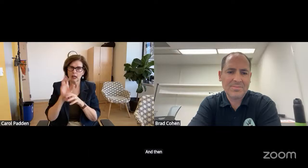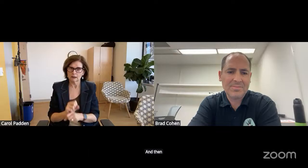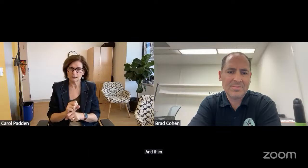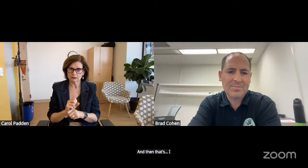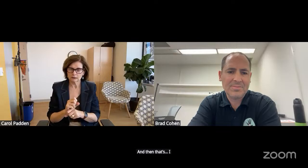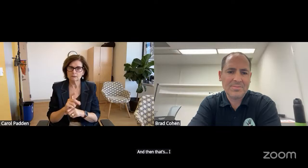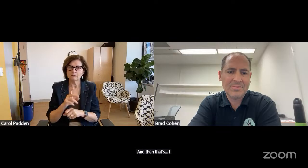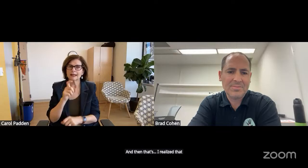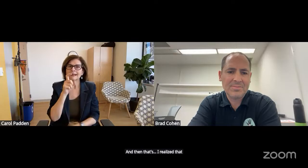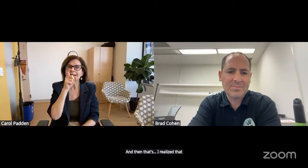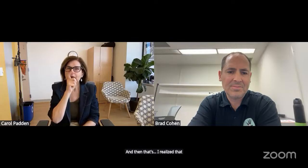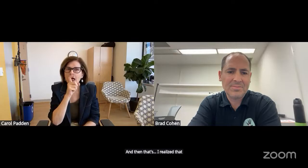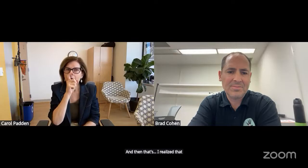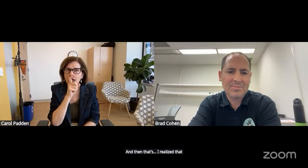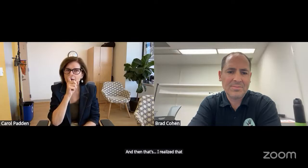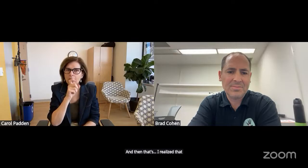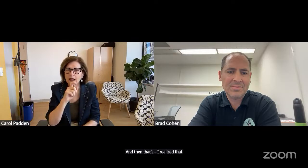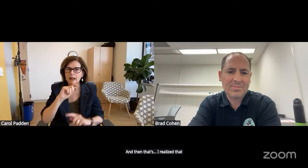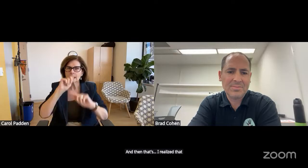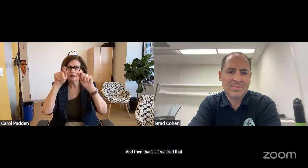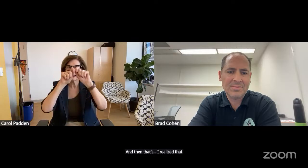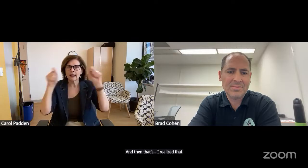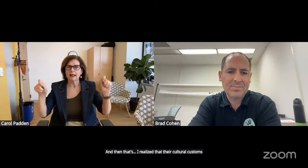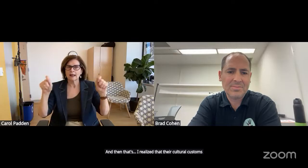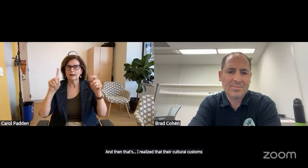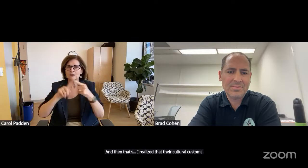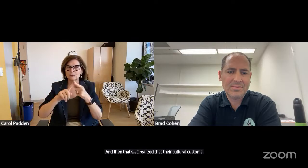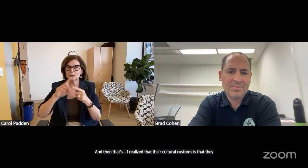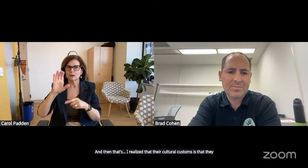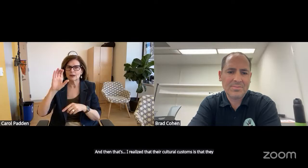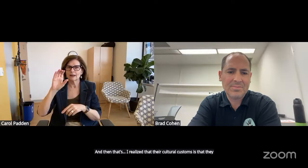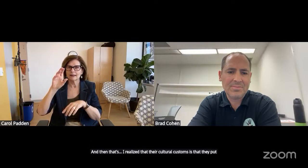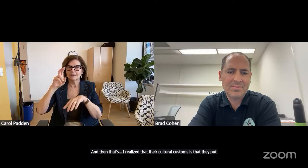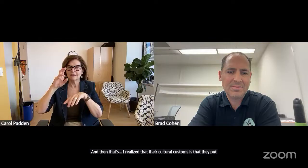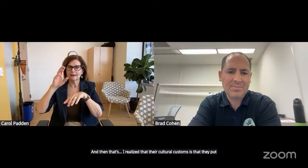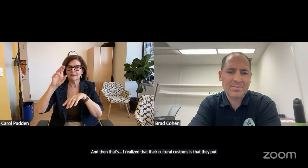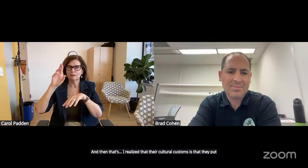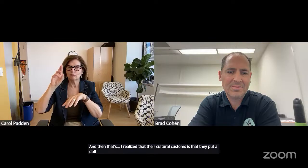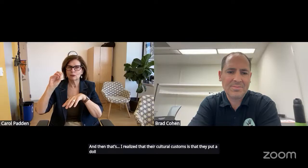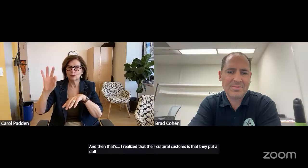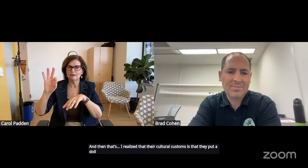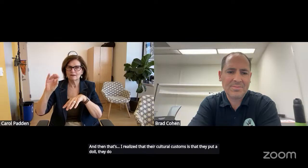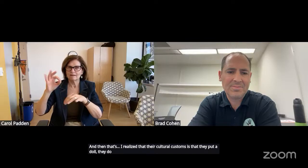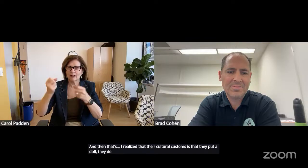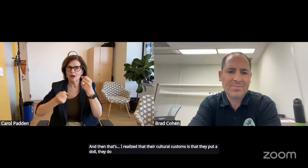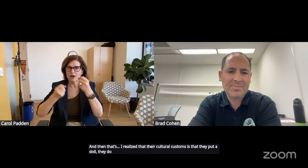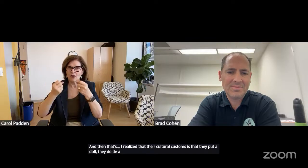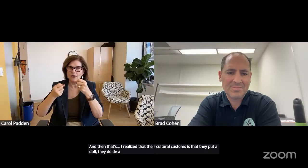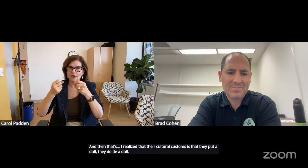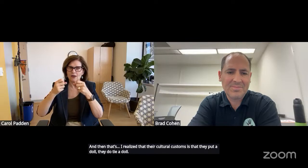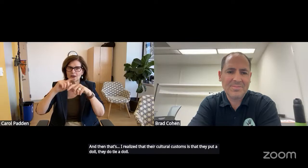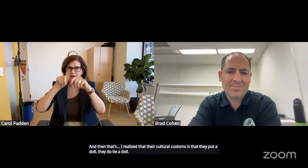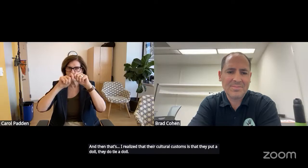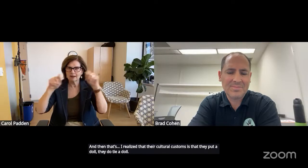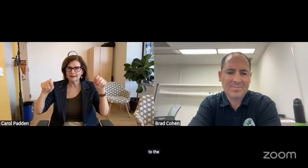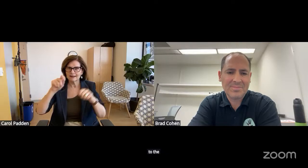realized that their cultural customs is that they put a doll, they do tie a doll to the roof of the